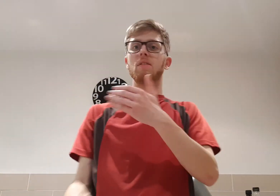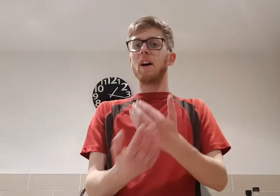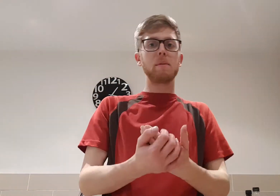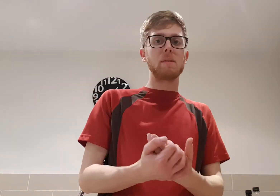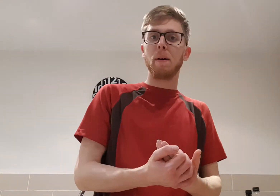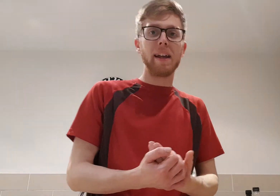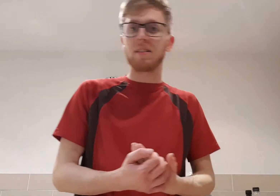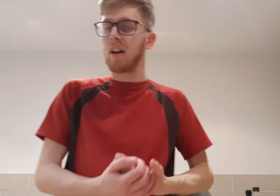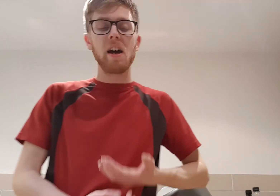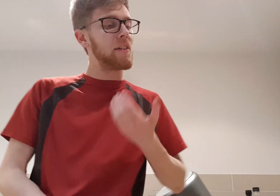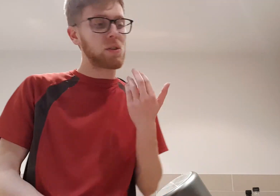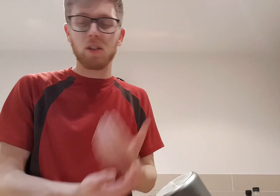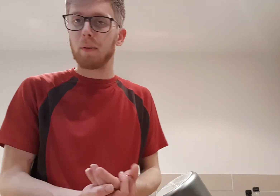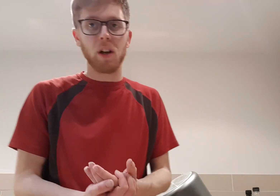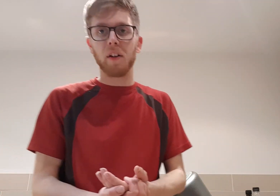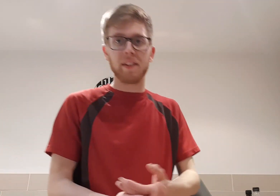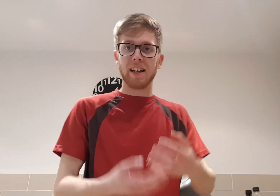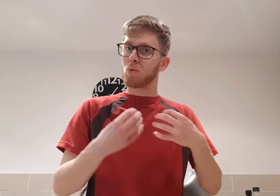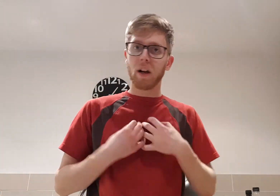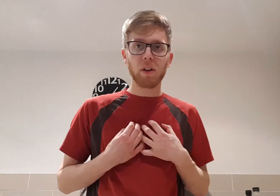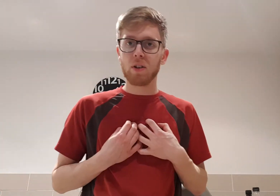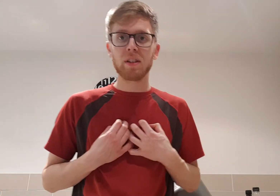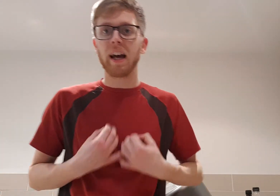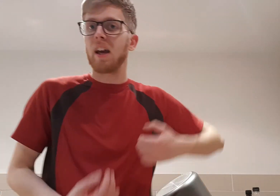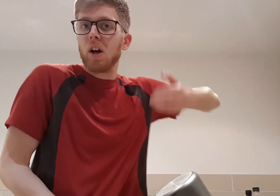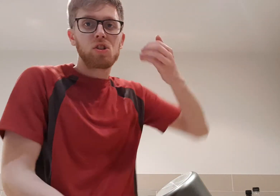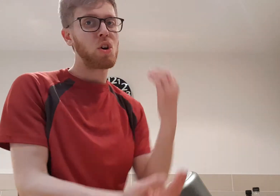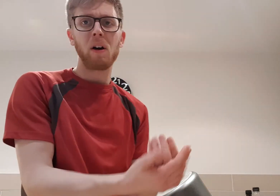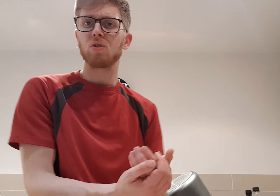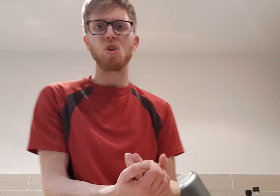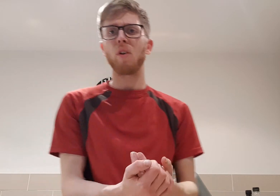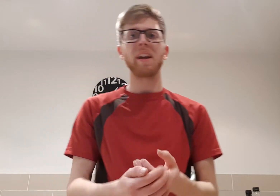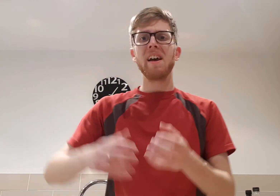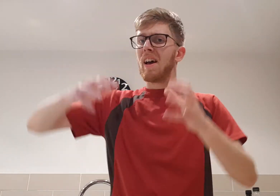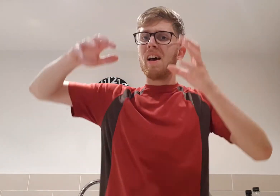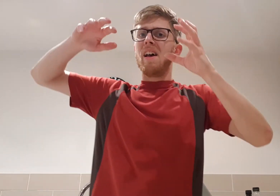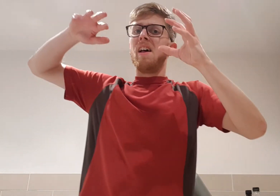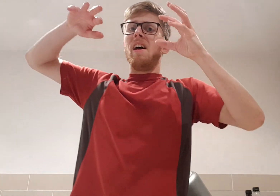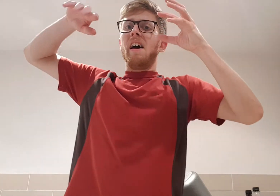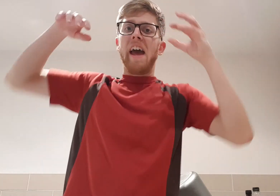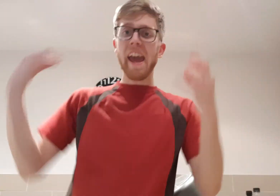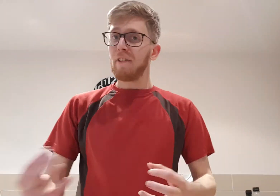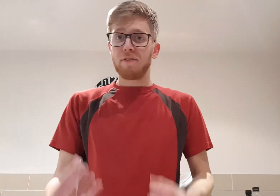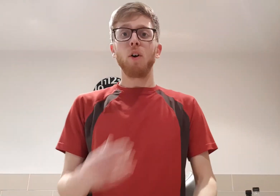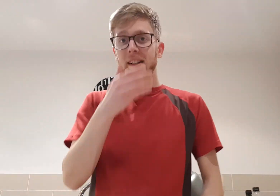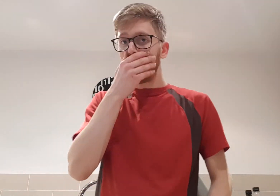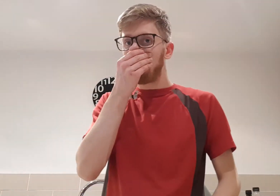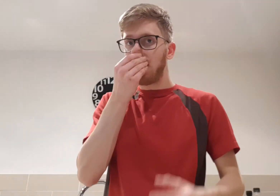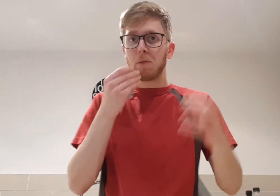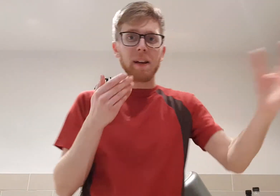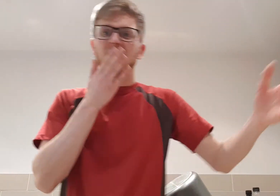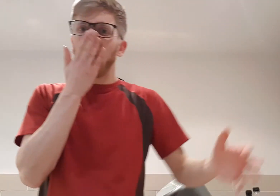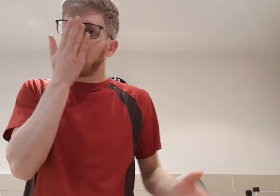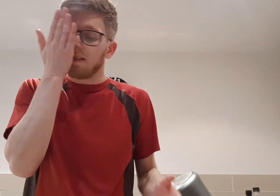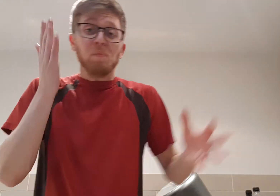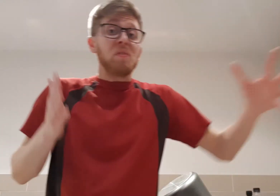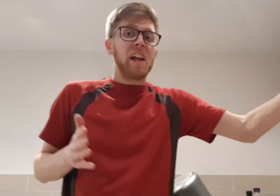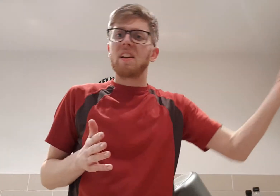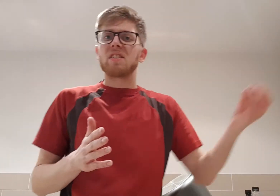develop as a painter, if you want to develop as an artist, that's what I'm going to do tonight. 2 hours drawing. If, for example, you've got this big goal and you say, oh,